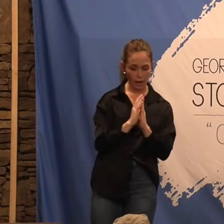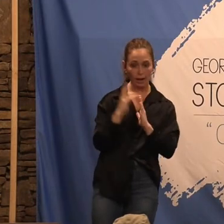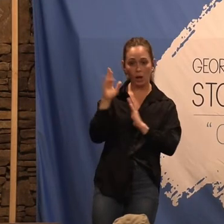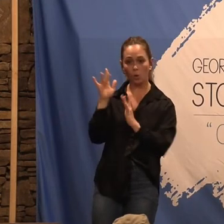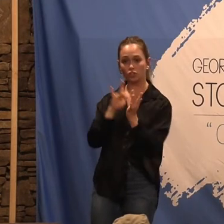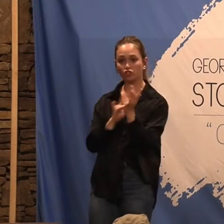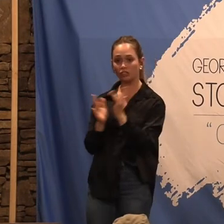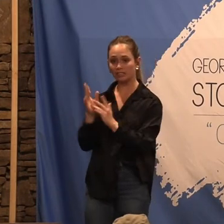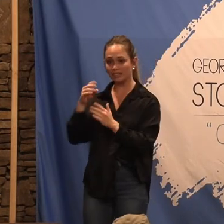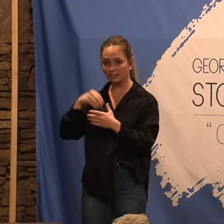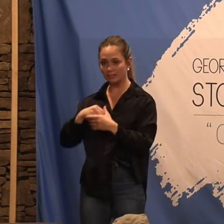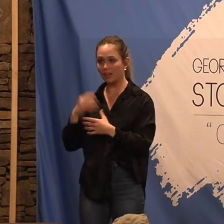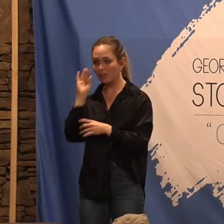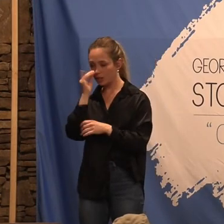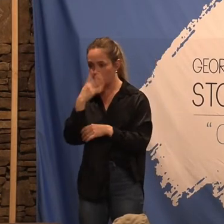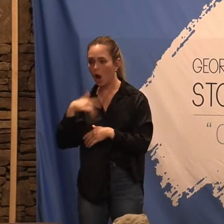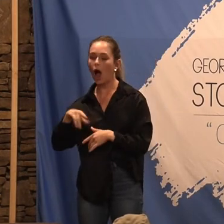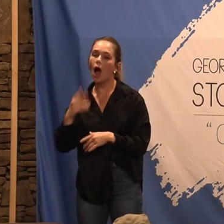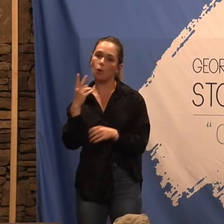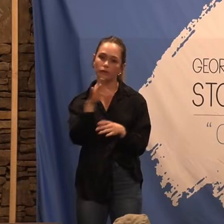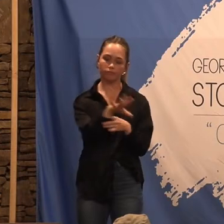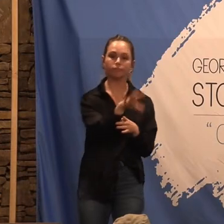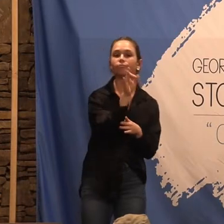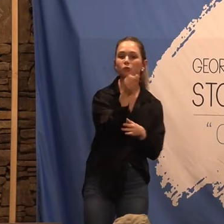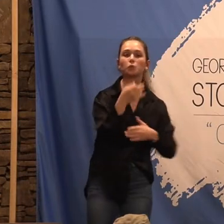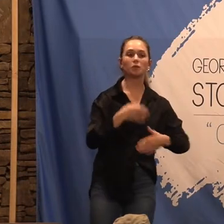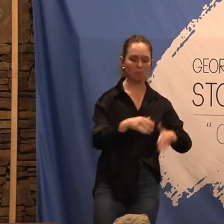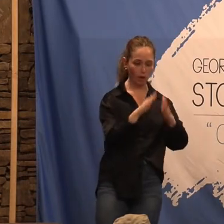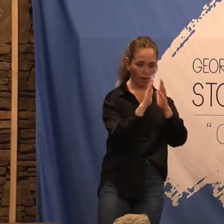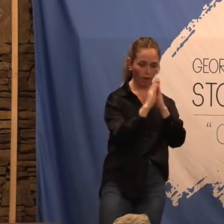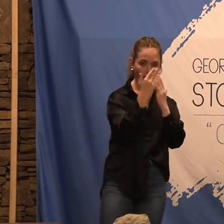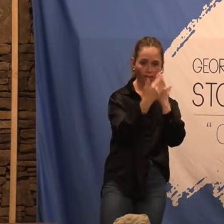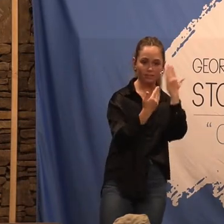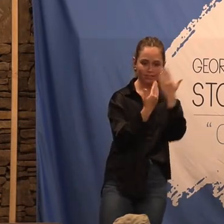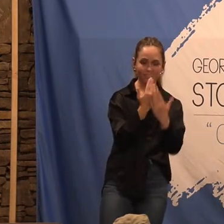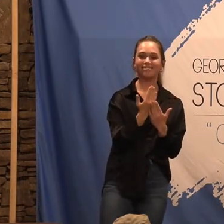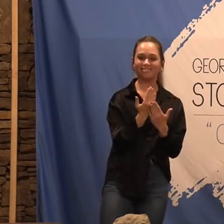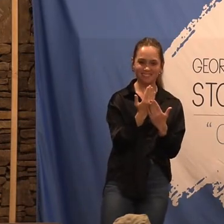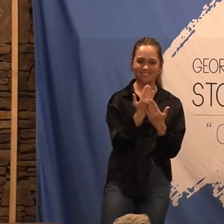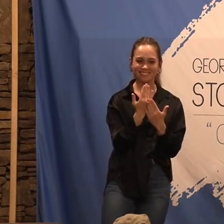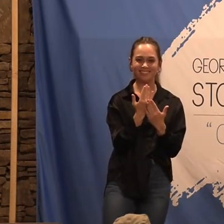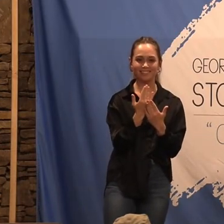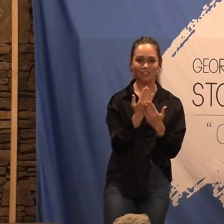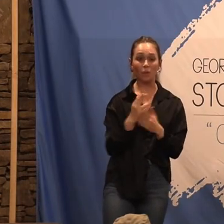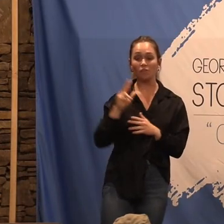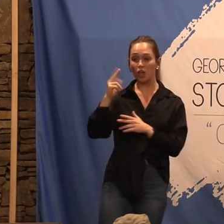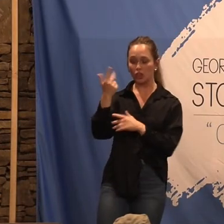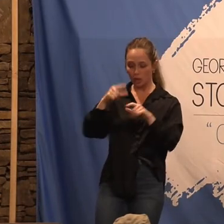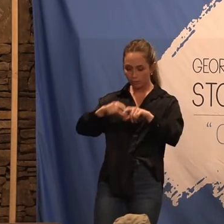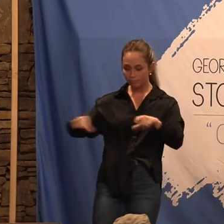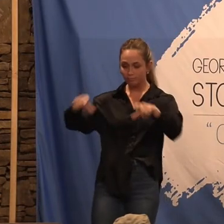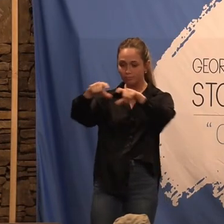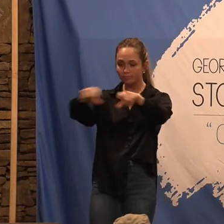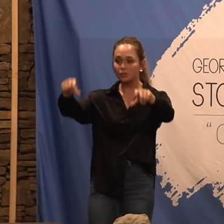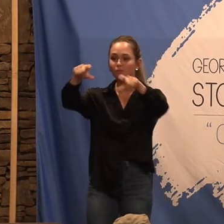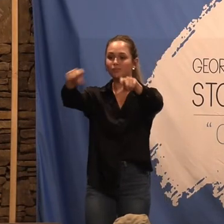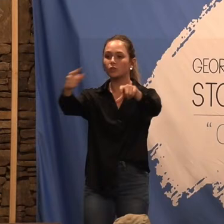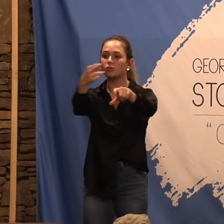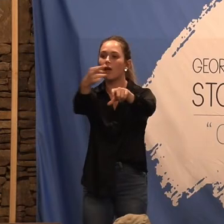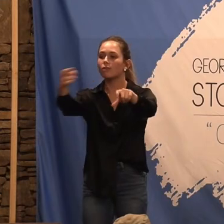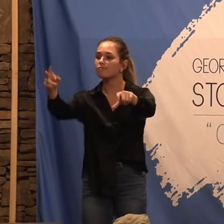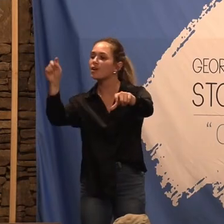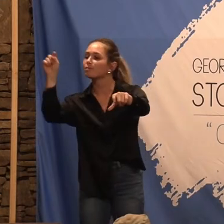in the garden, you know. And I always got praying hands. And so anyway, we went in third pew down on the